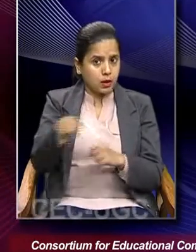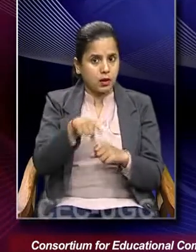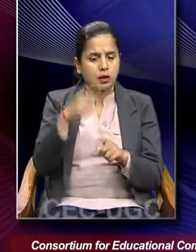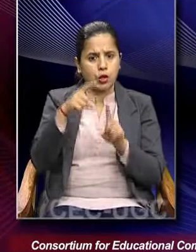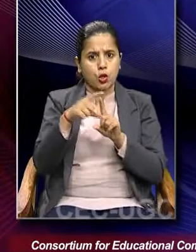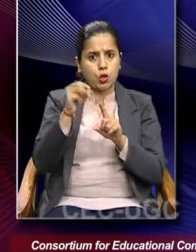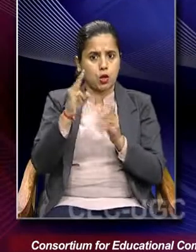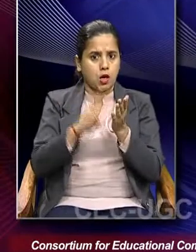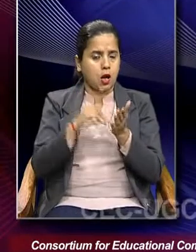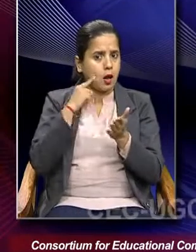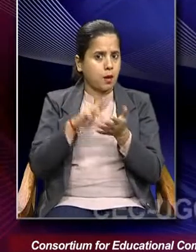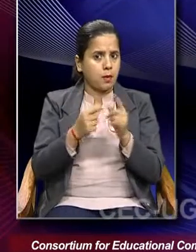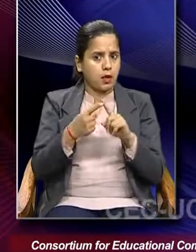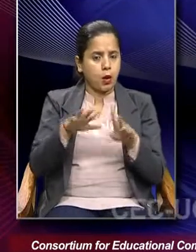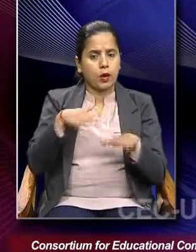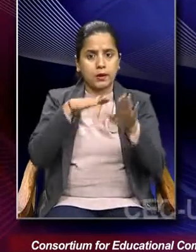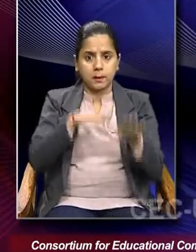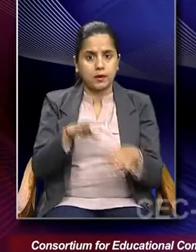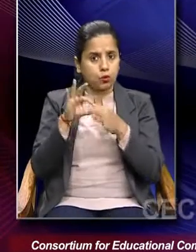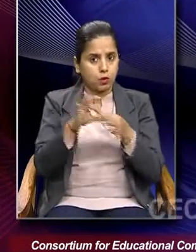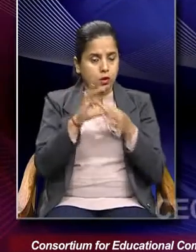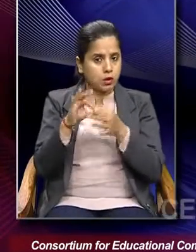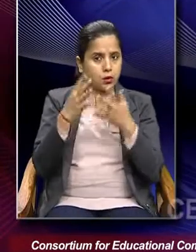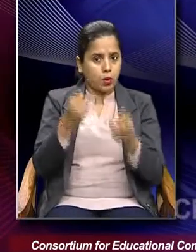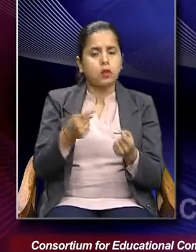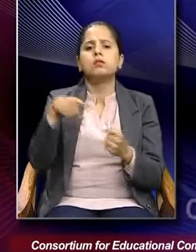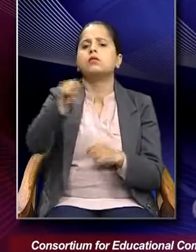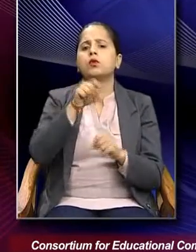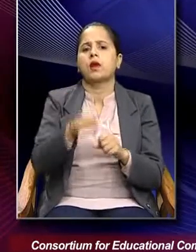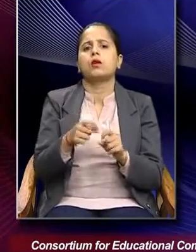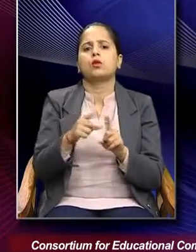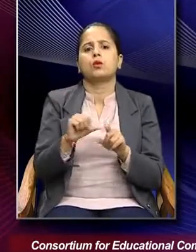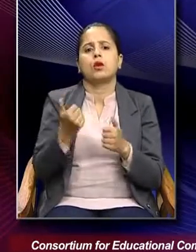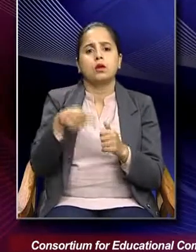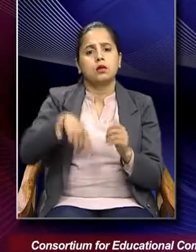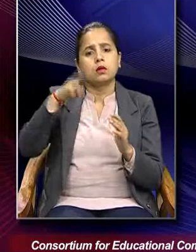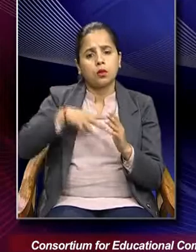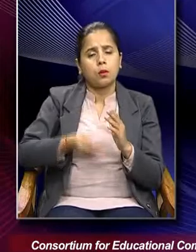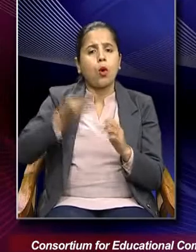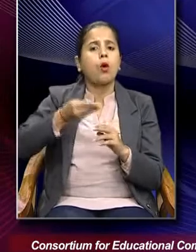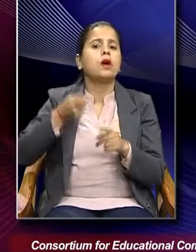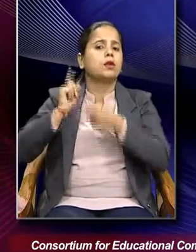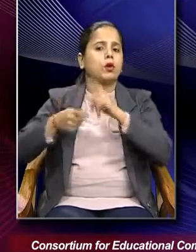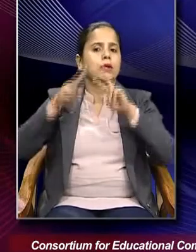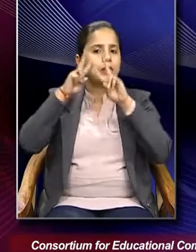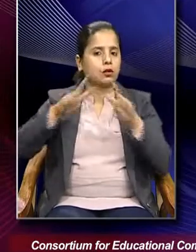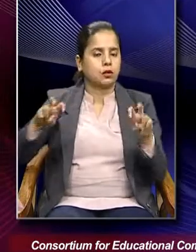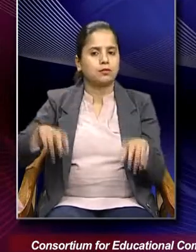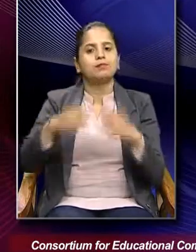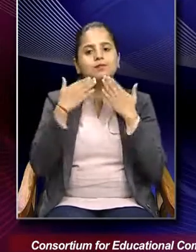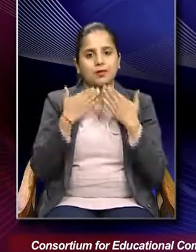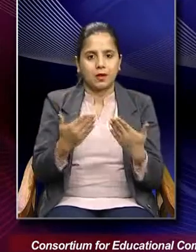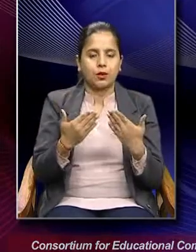dominant and dependent relationships, then it can only be done through thorough historical research. Thank you.